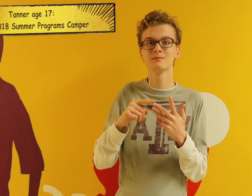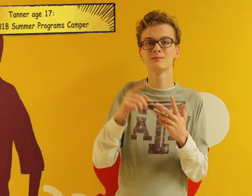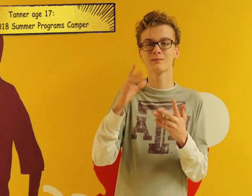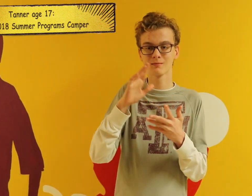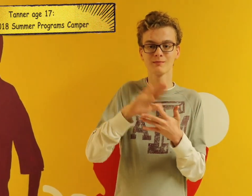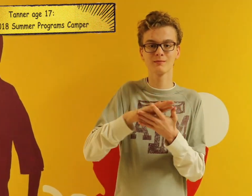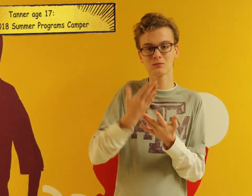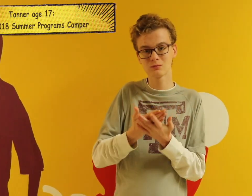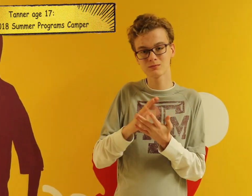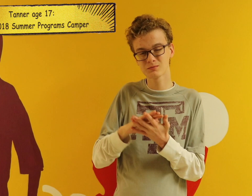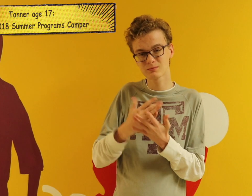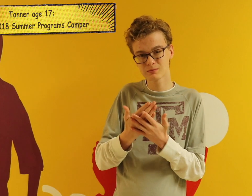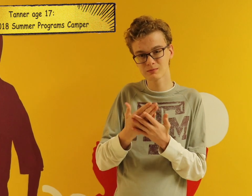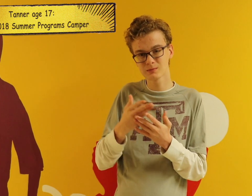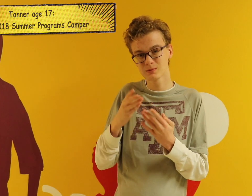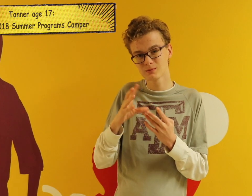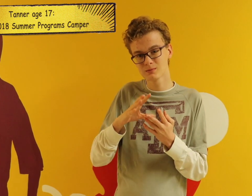and learning how to cook.